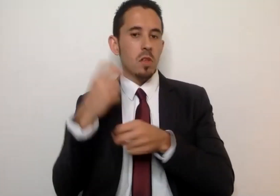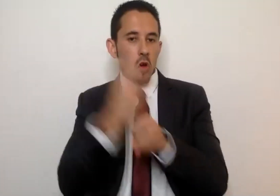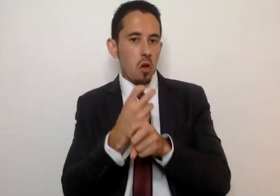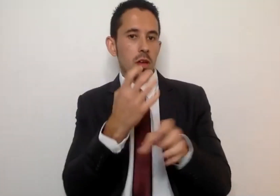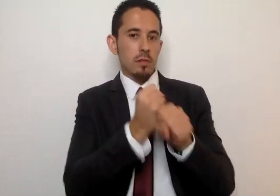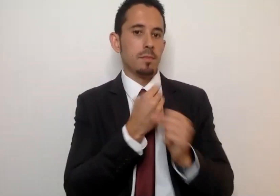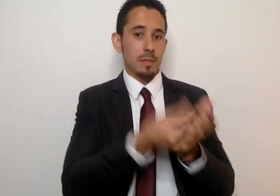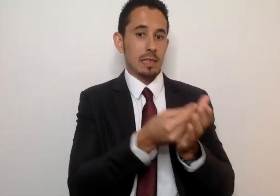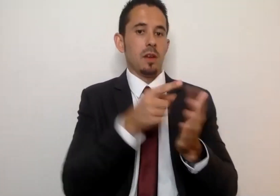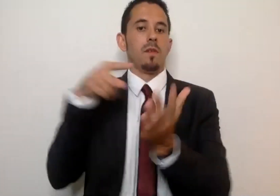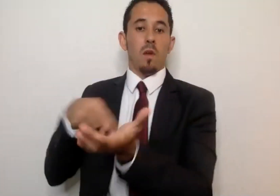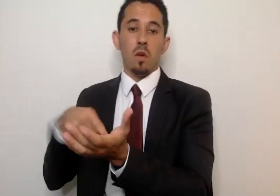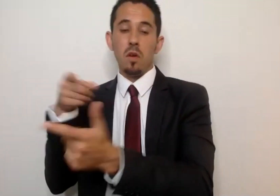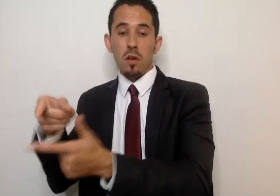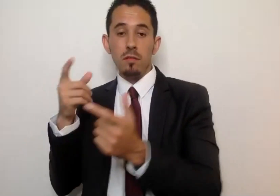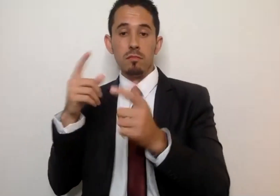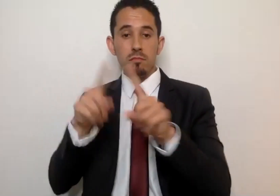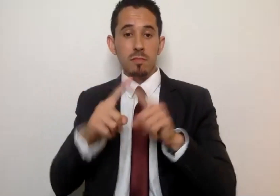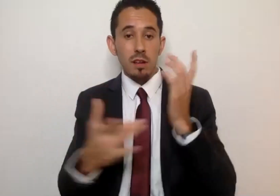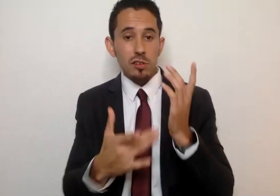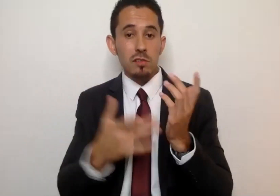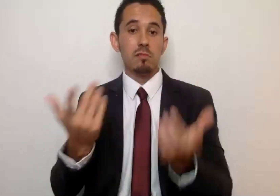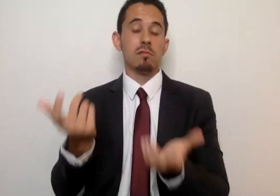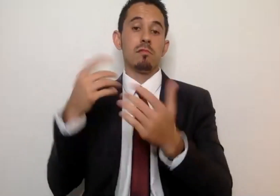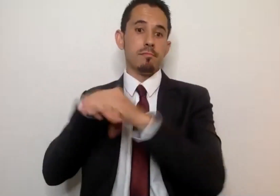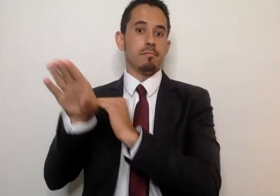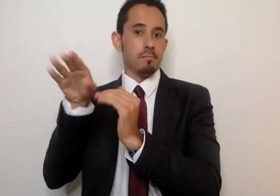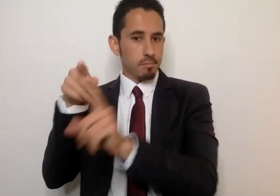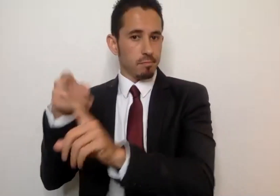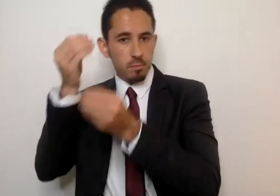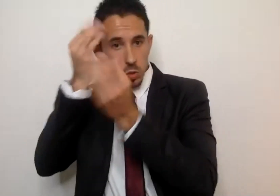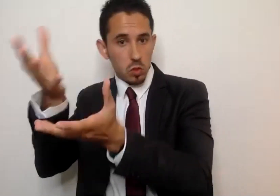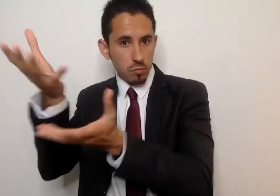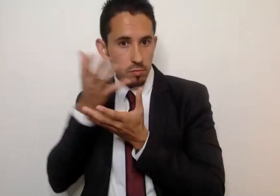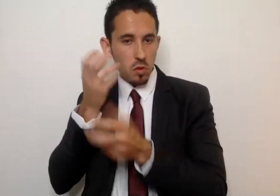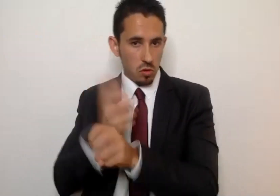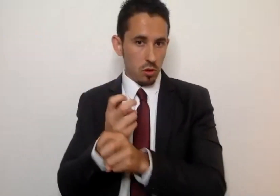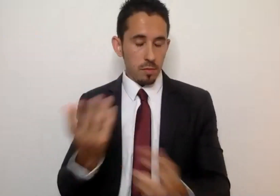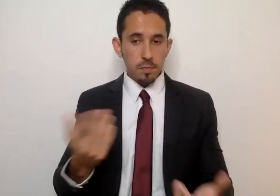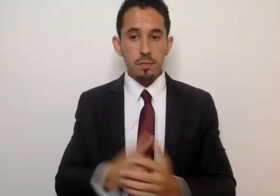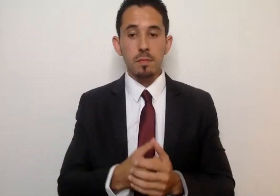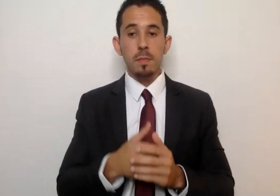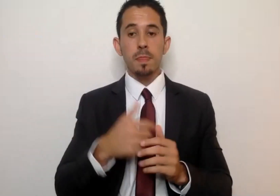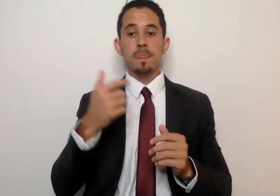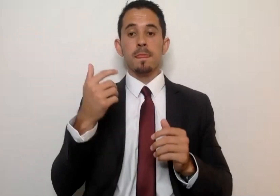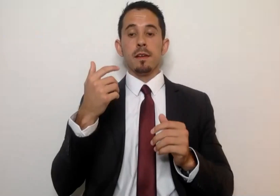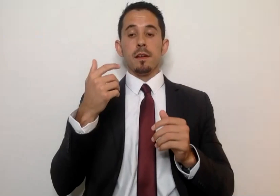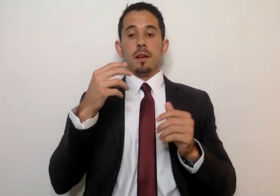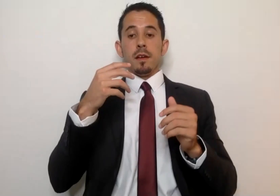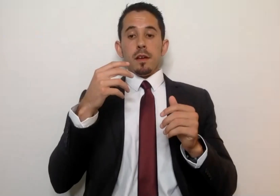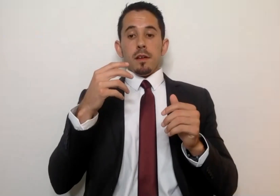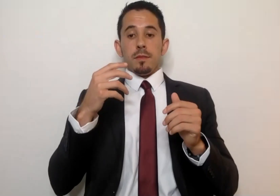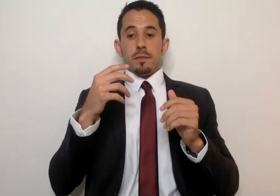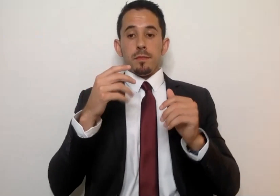They have low employment opportunities, so therefore they may not be able to afford technology and get access to that information that